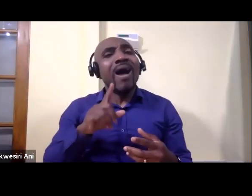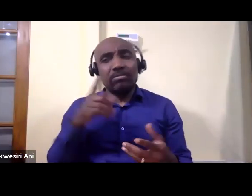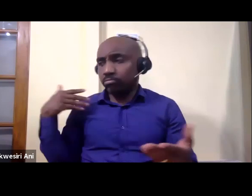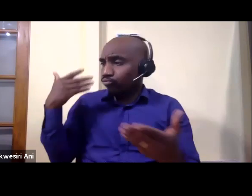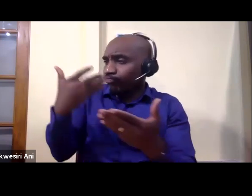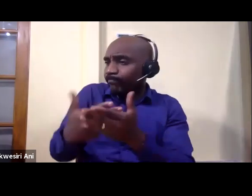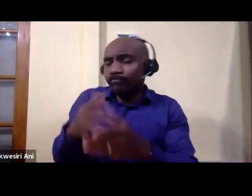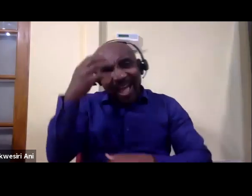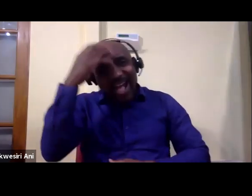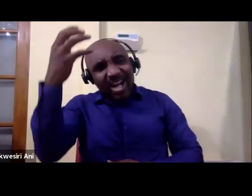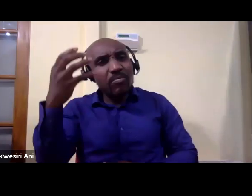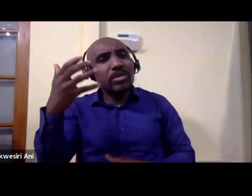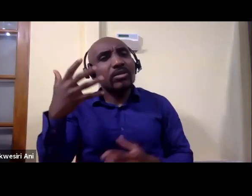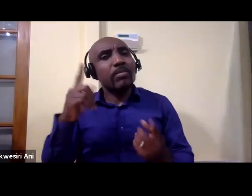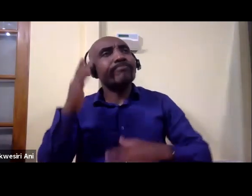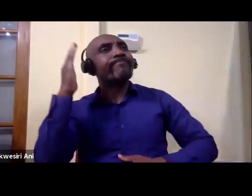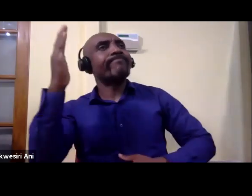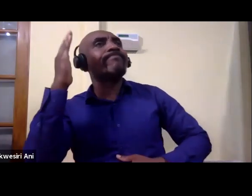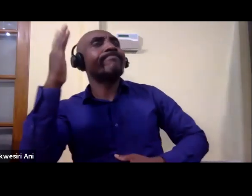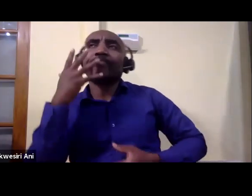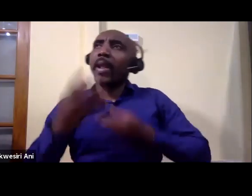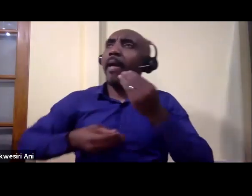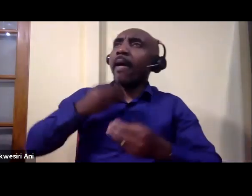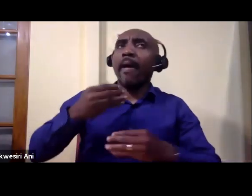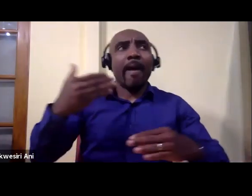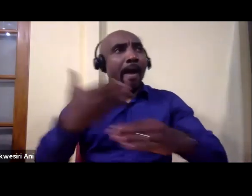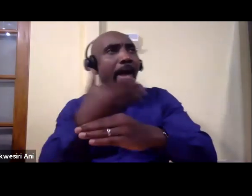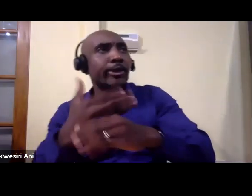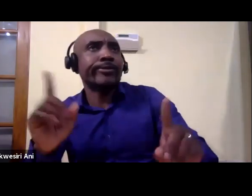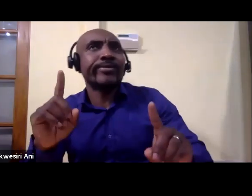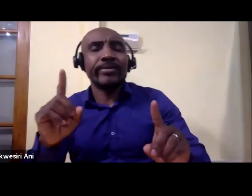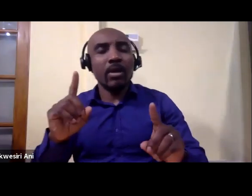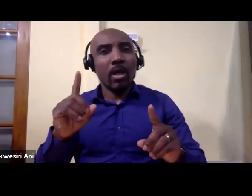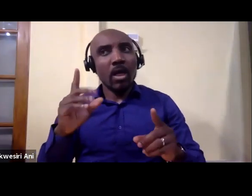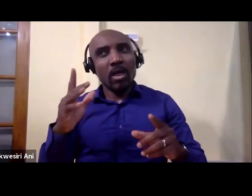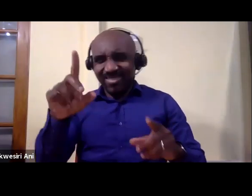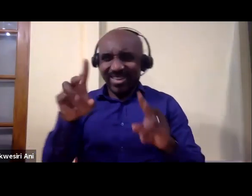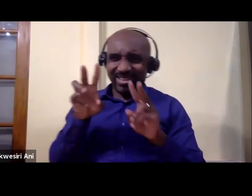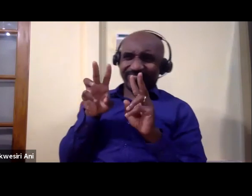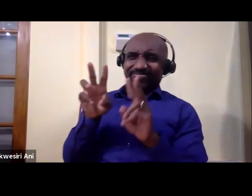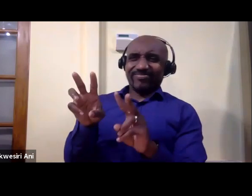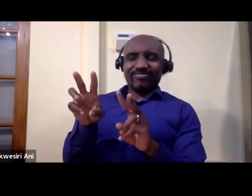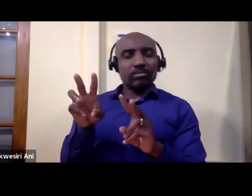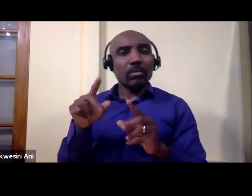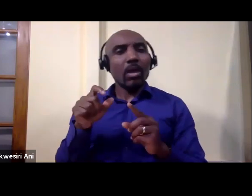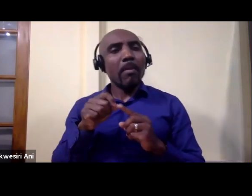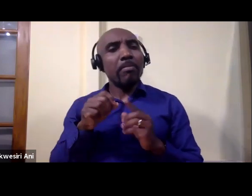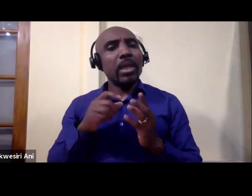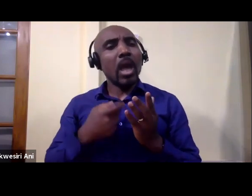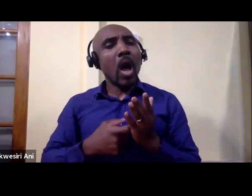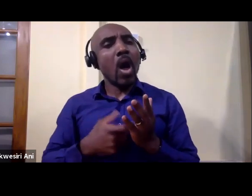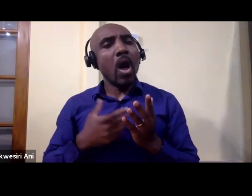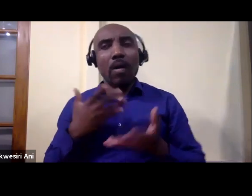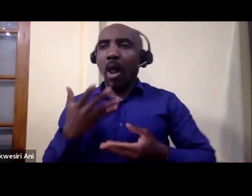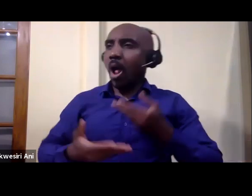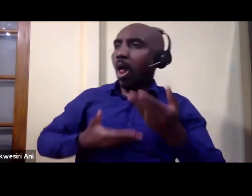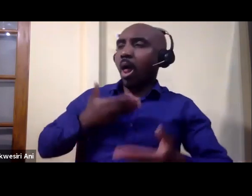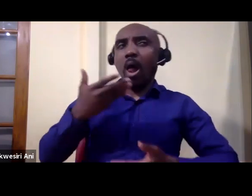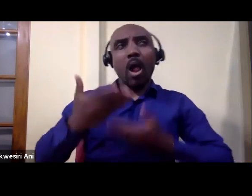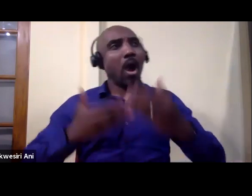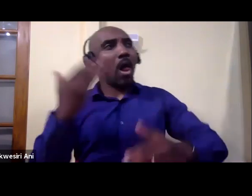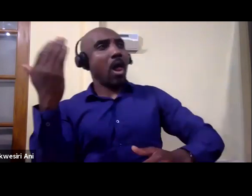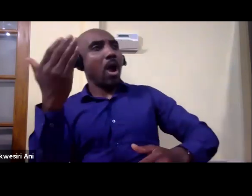it as a PR challenge, not an issue about real people and real deaths. So they